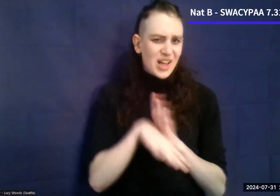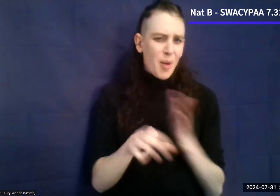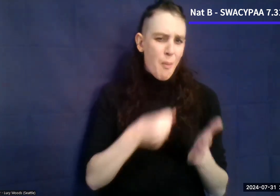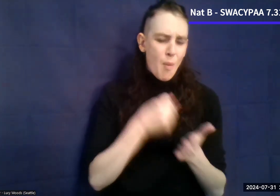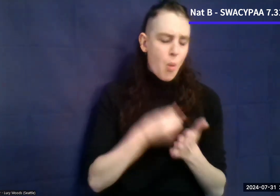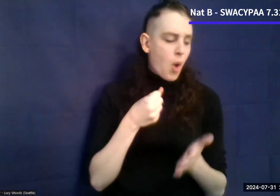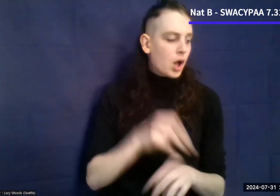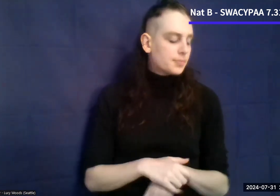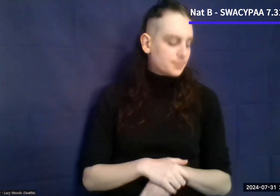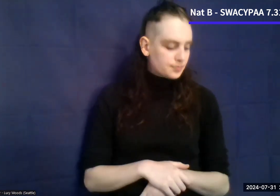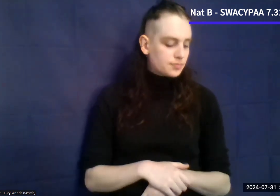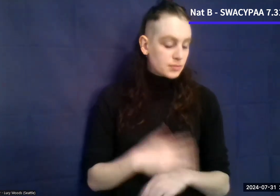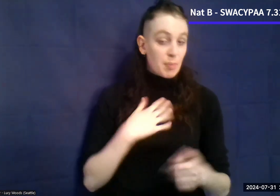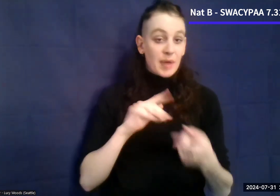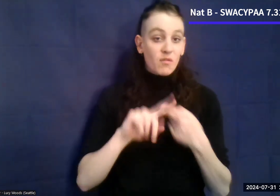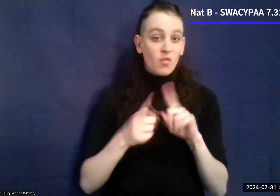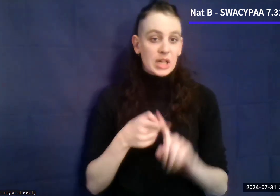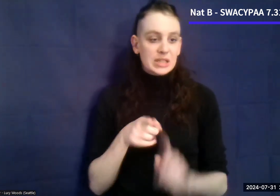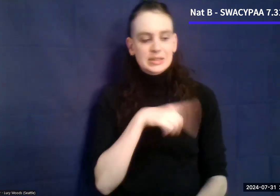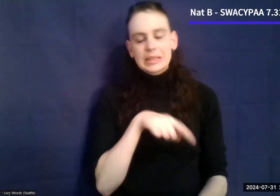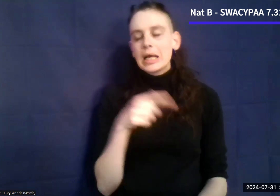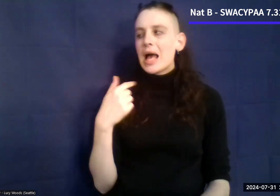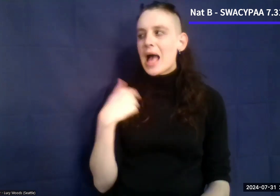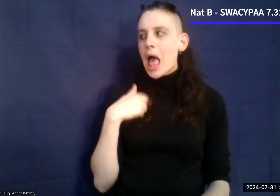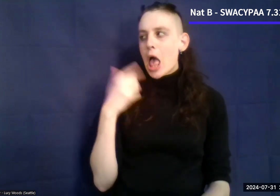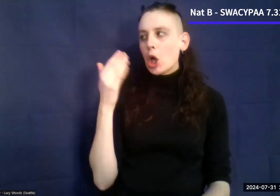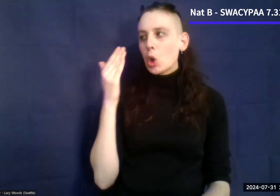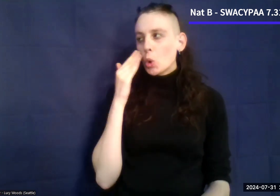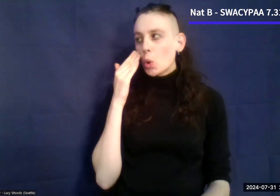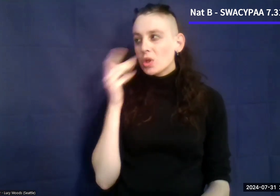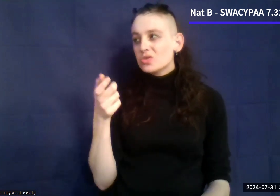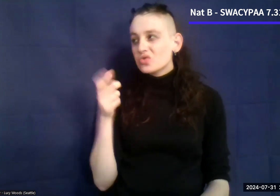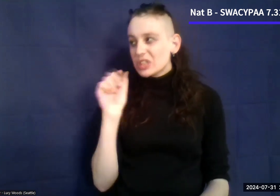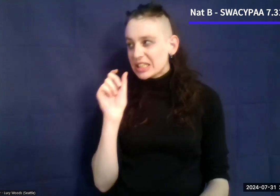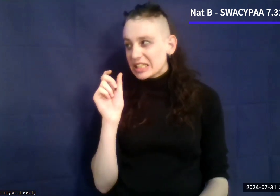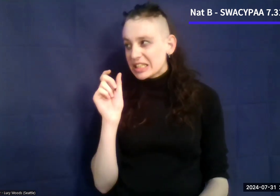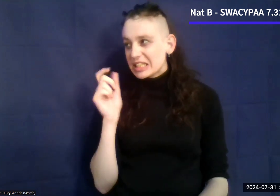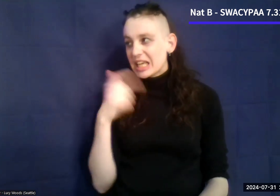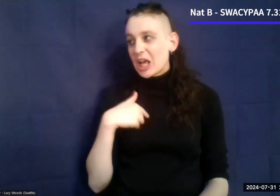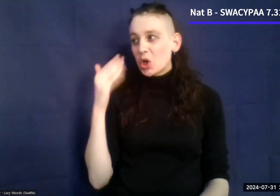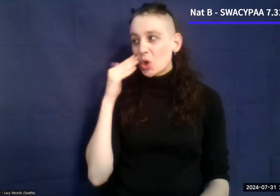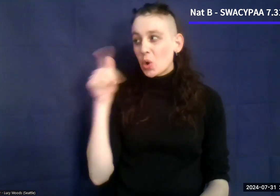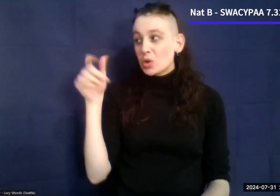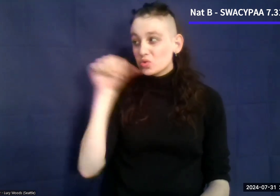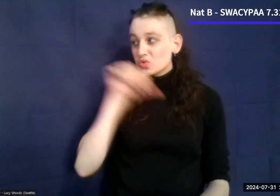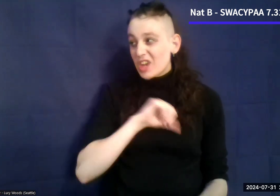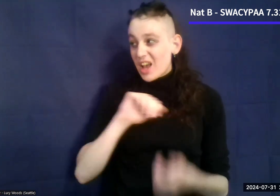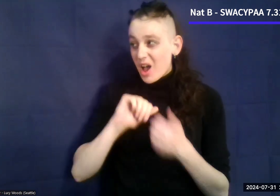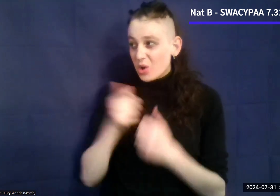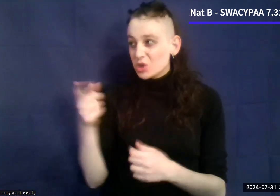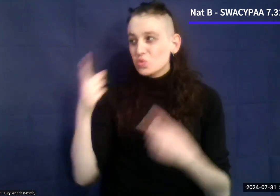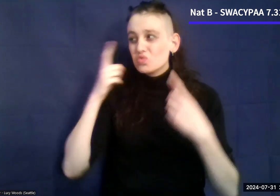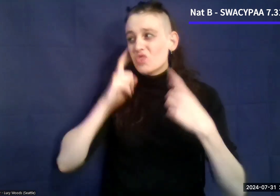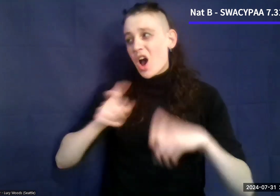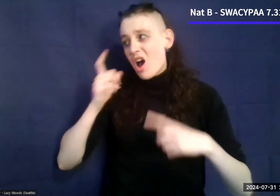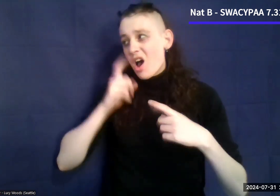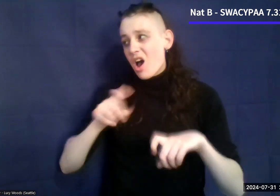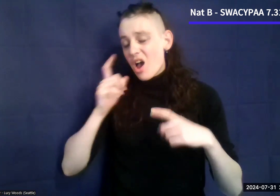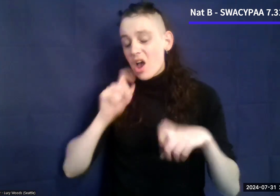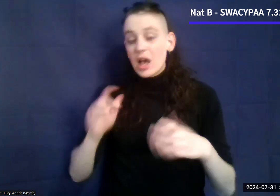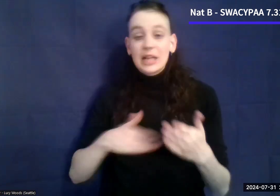my friends were like, I know you're drinking, and you know how I know you're drunk is because you're crying. Because at the very end of my